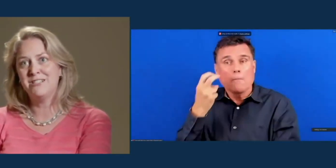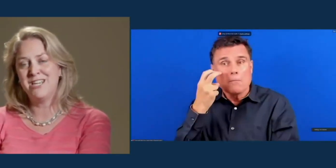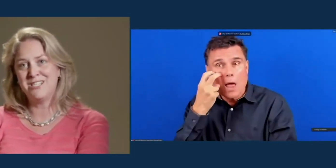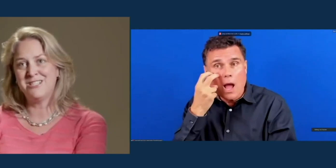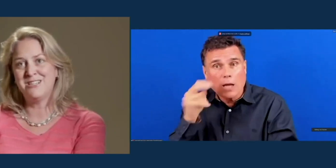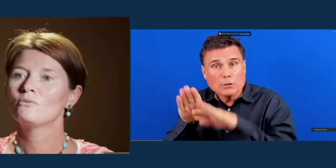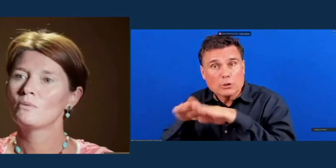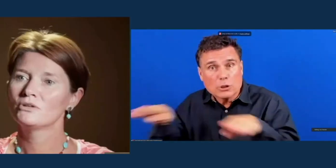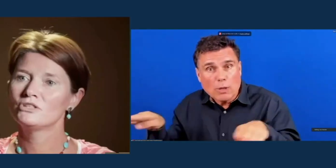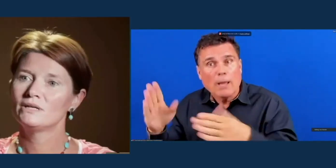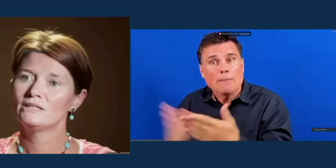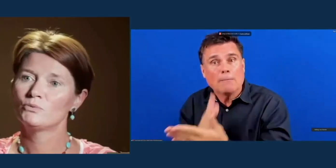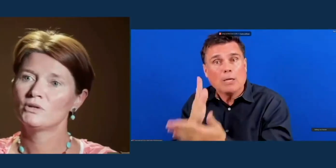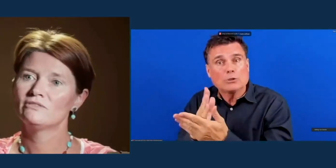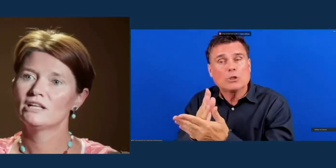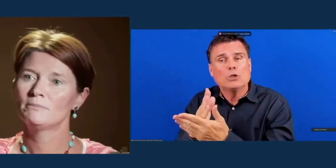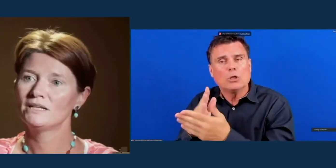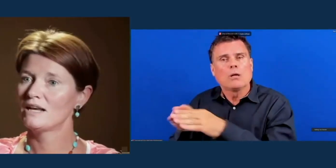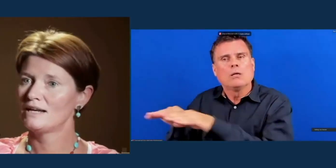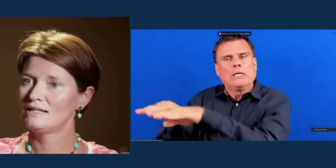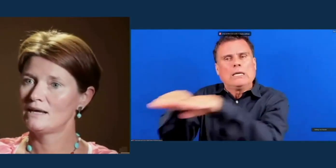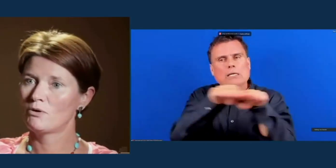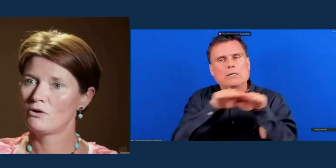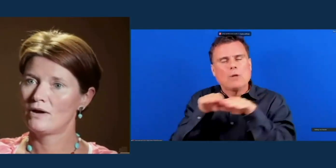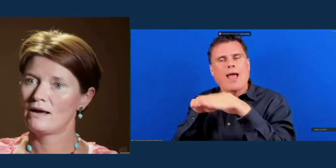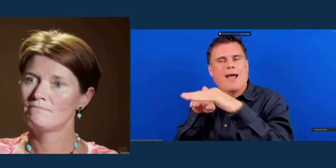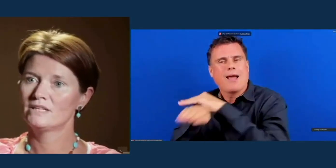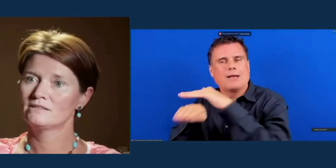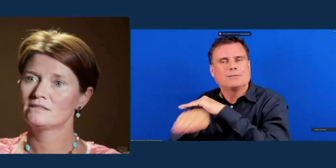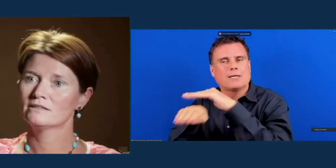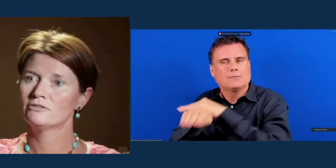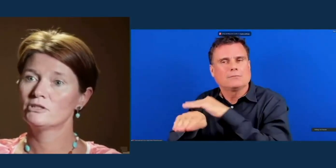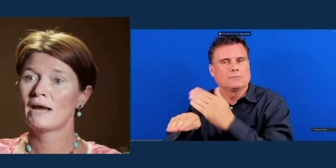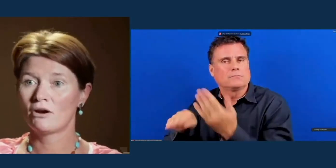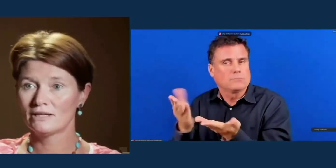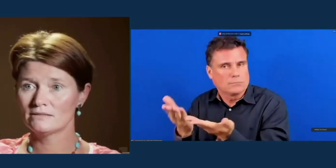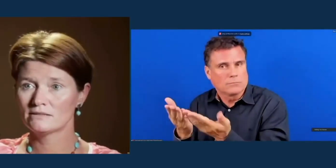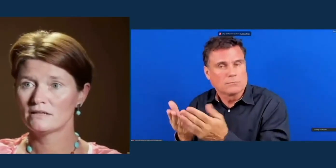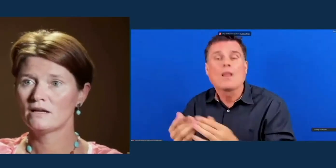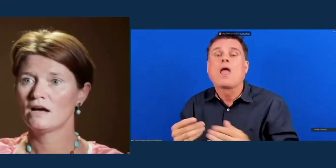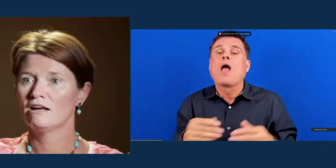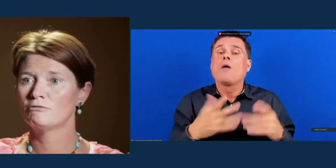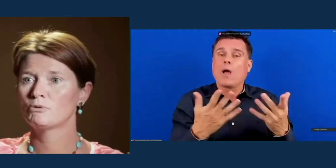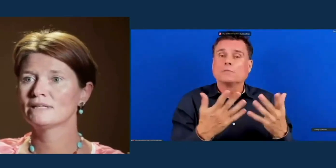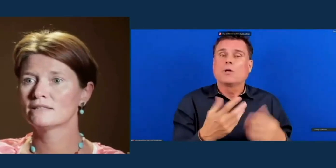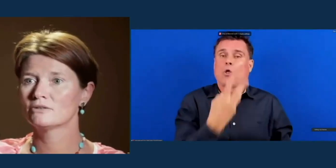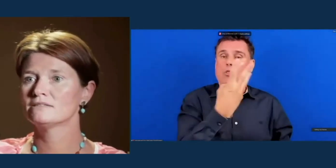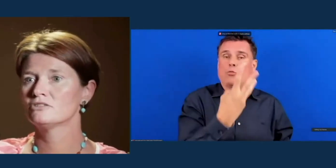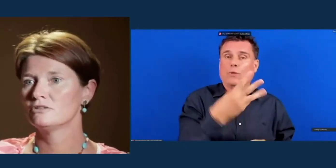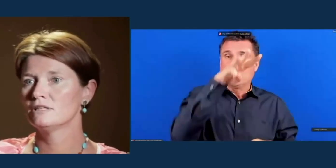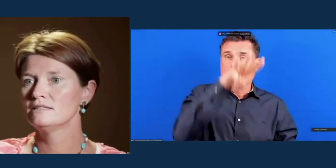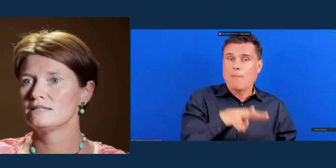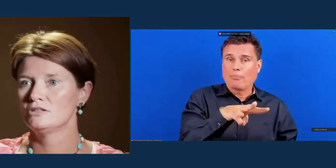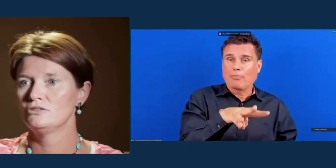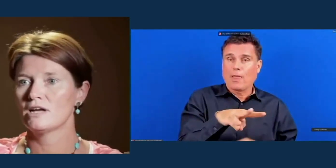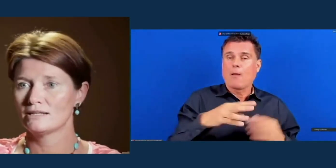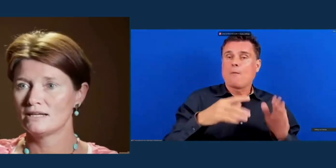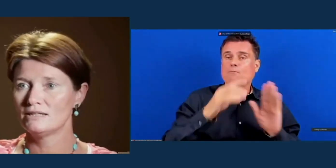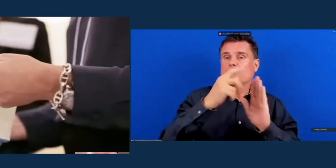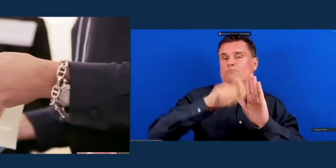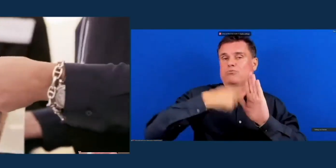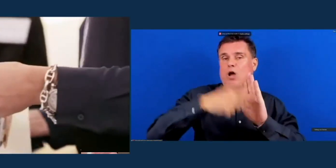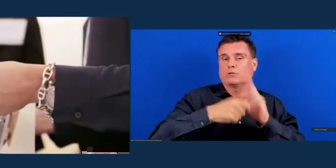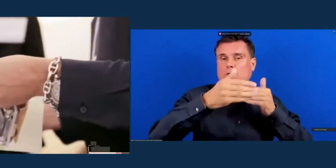quality education. What we're doing is we're developing a 90-day program that's delivered to parents of pre-literate students in